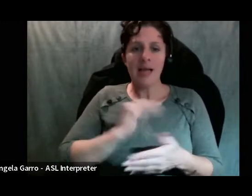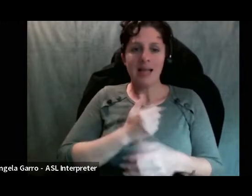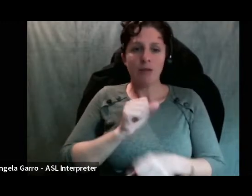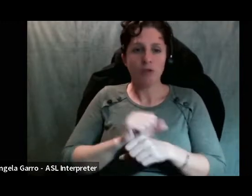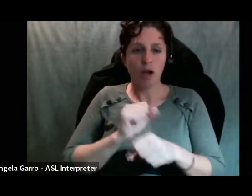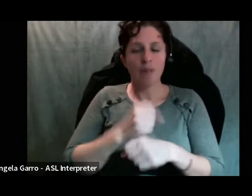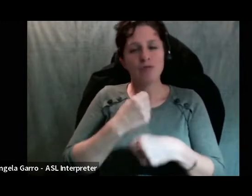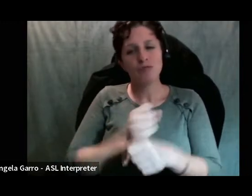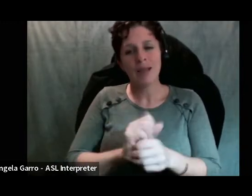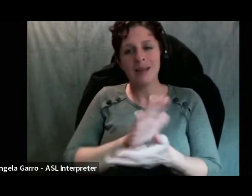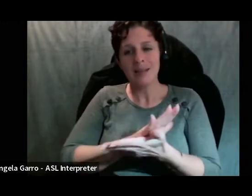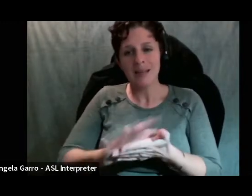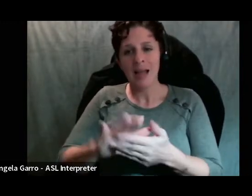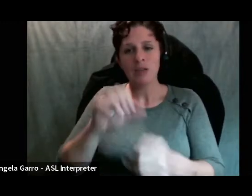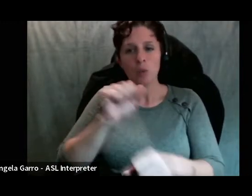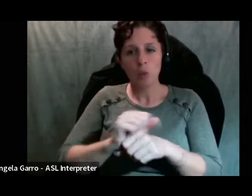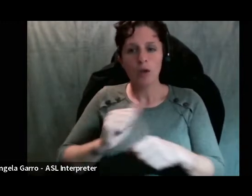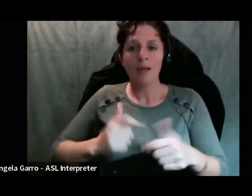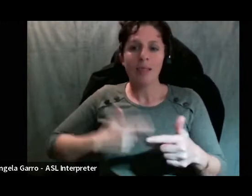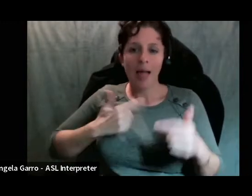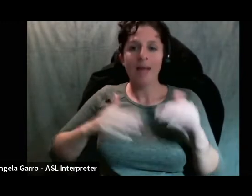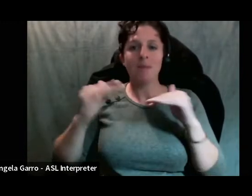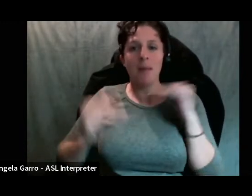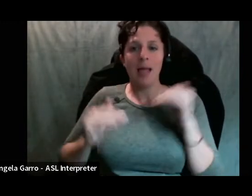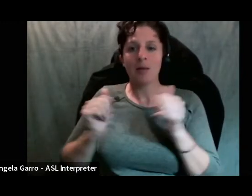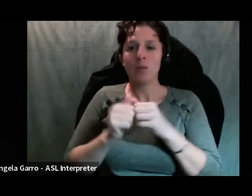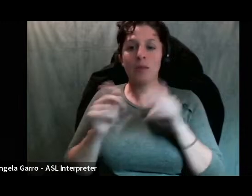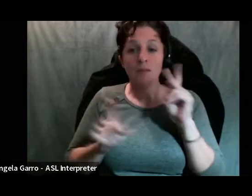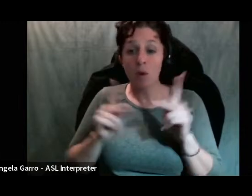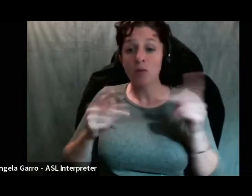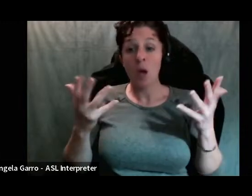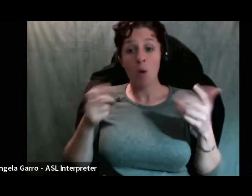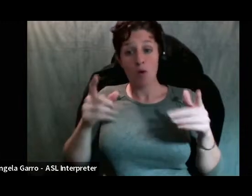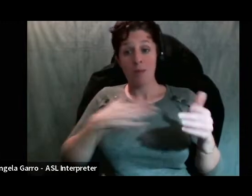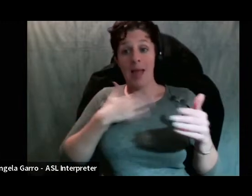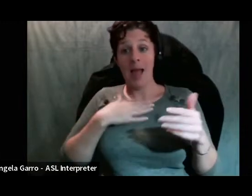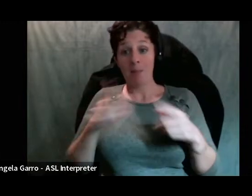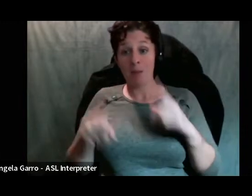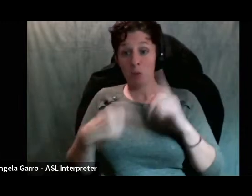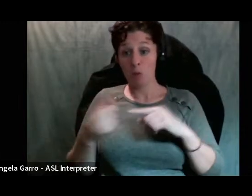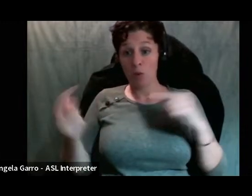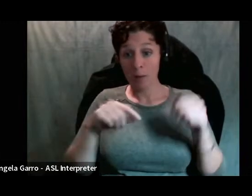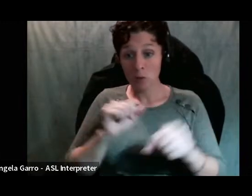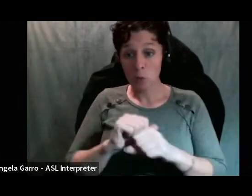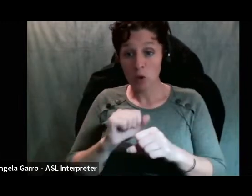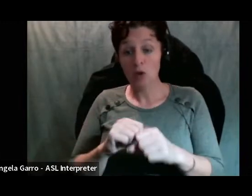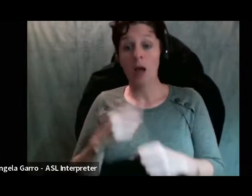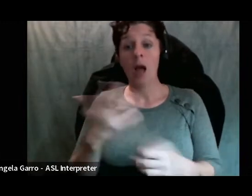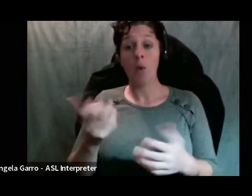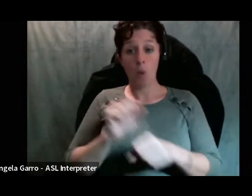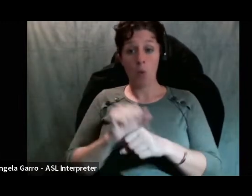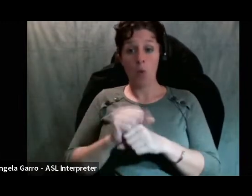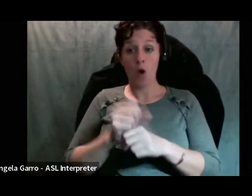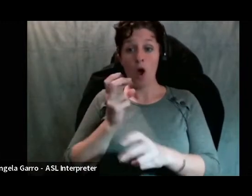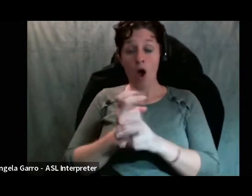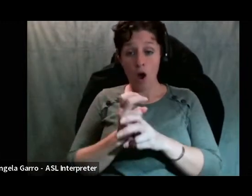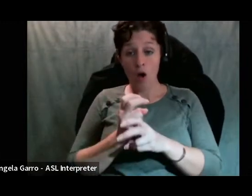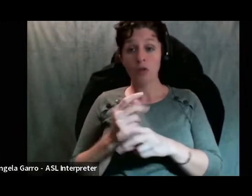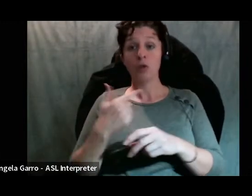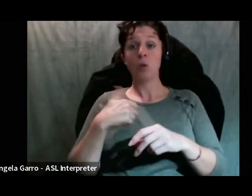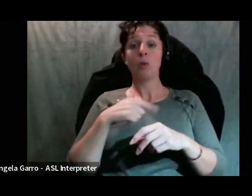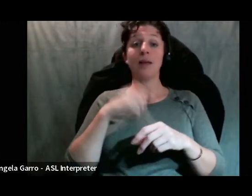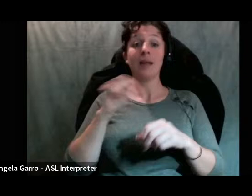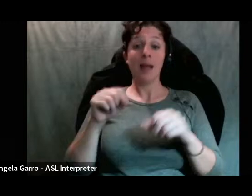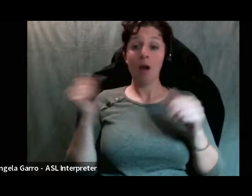nice work-life balance with folks. I want you to be happy when you come to work. I want you to work hard so we can all respect